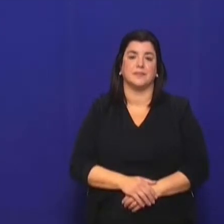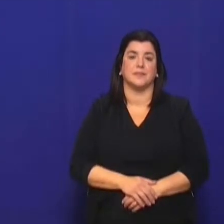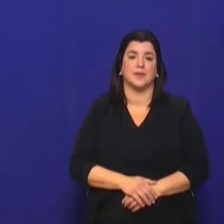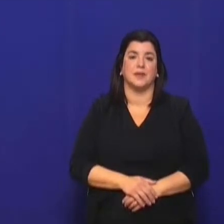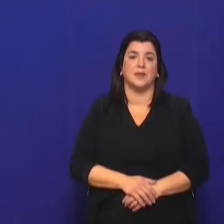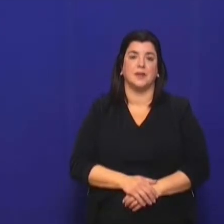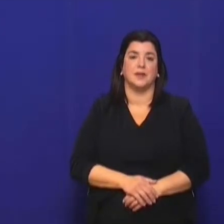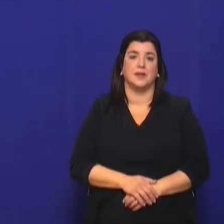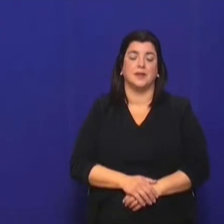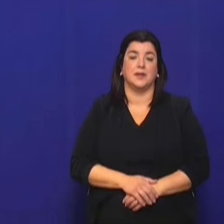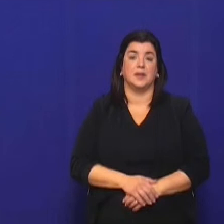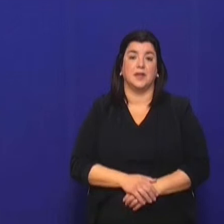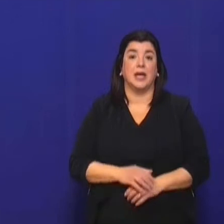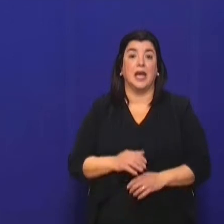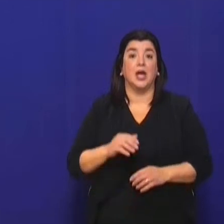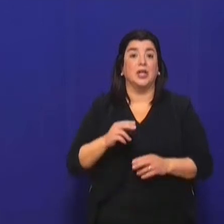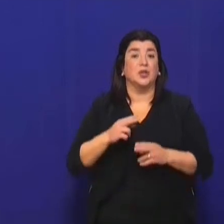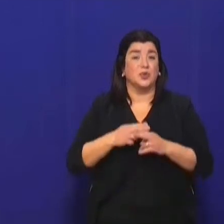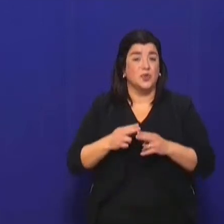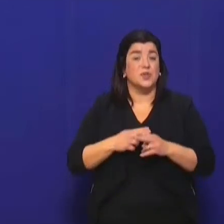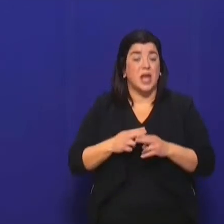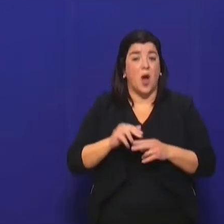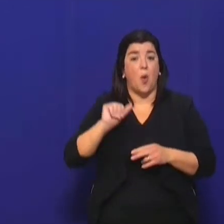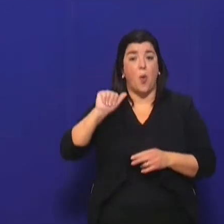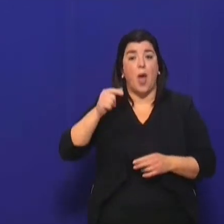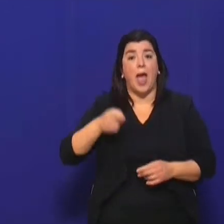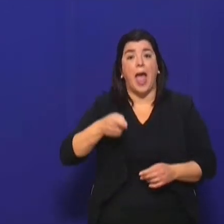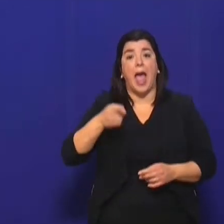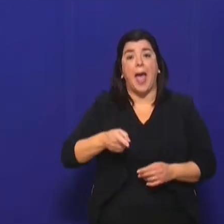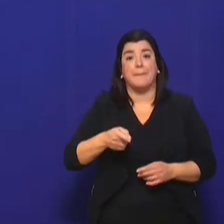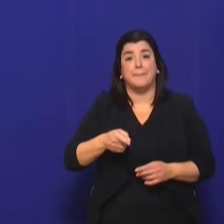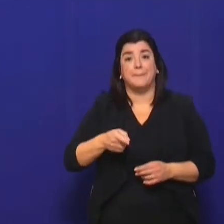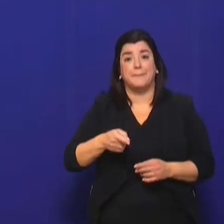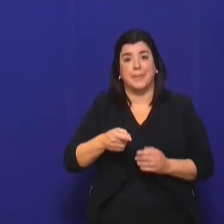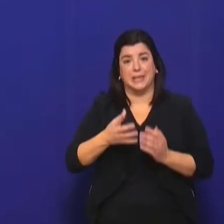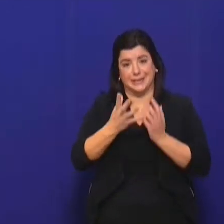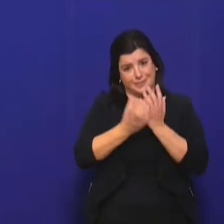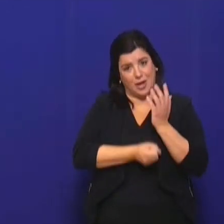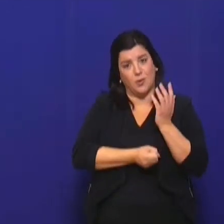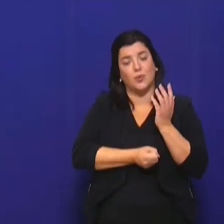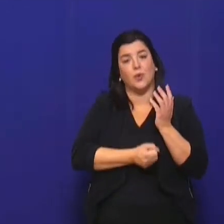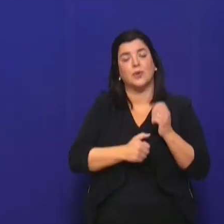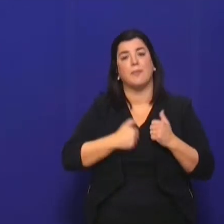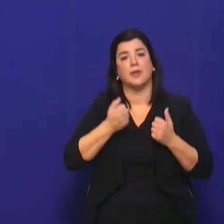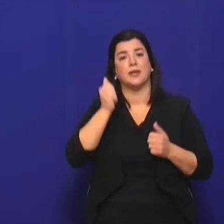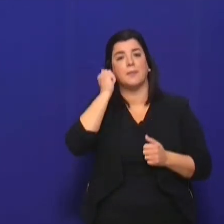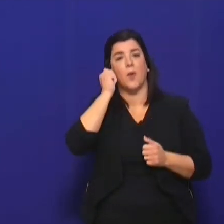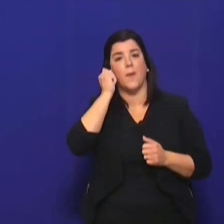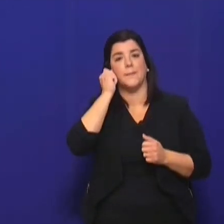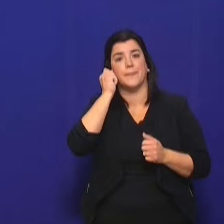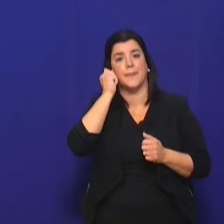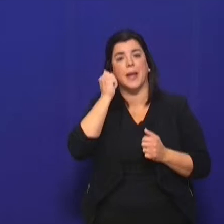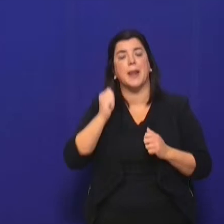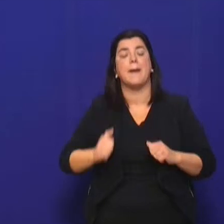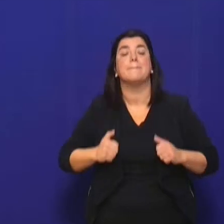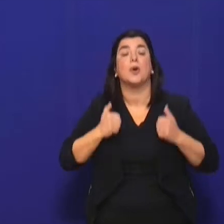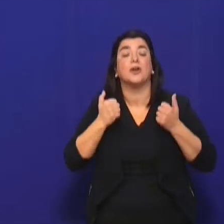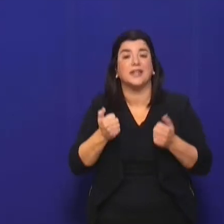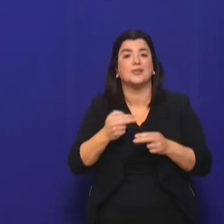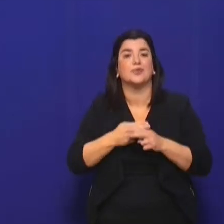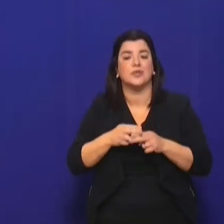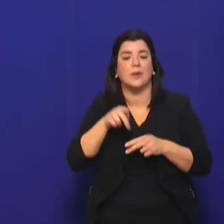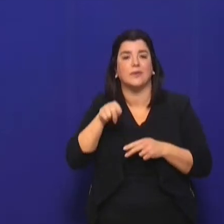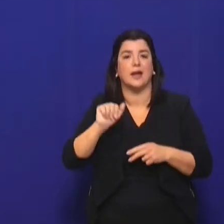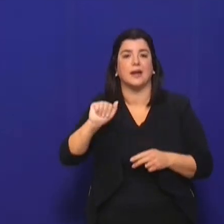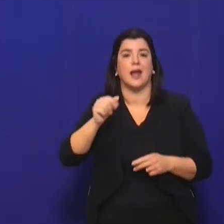L-użu tal-contact tracing app huwa importanti ħafna, xorta għadu importanti għaliex tista' jekk tkollok kuntatt ma' persuna